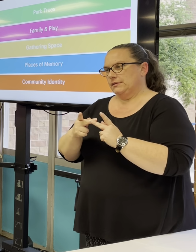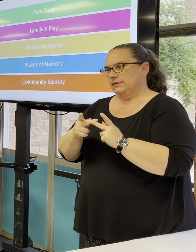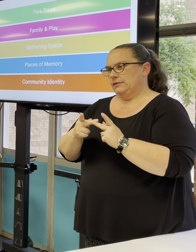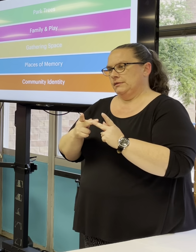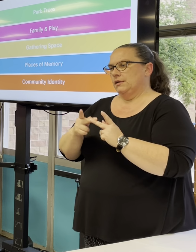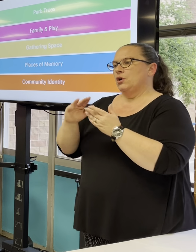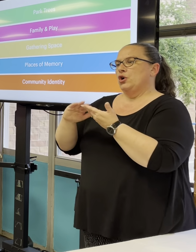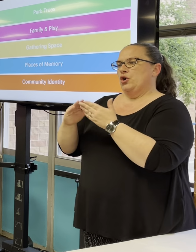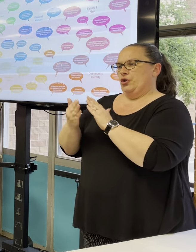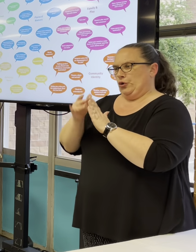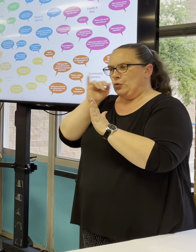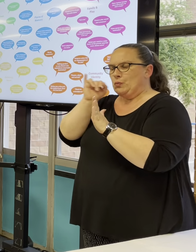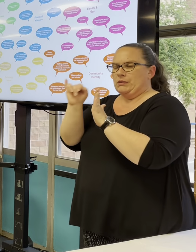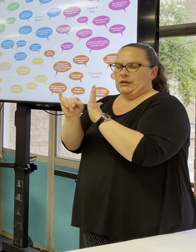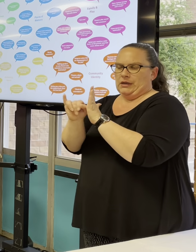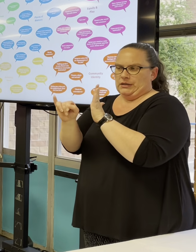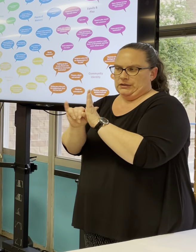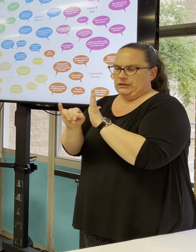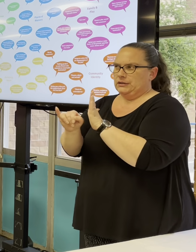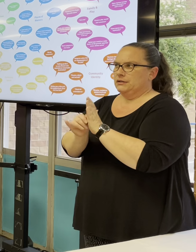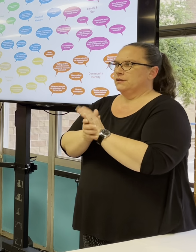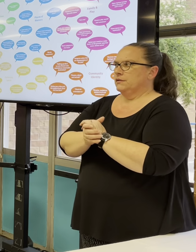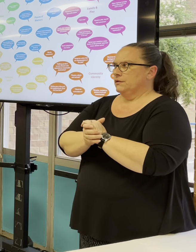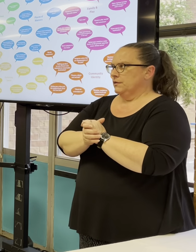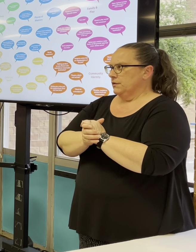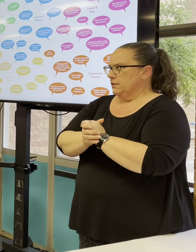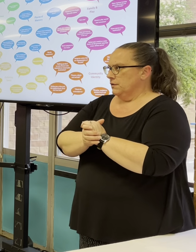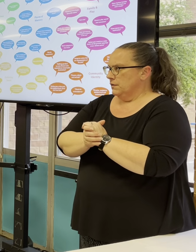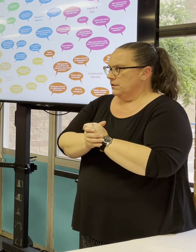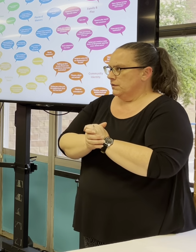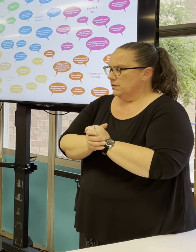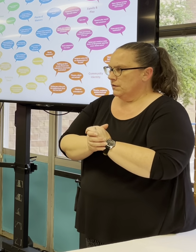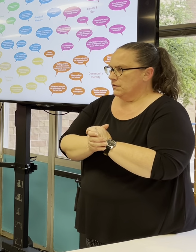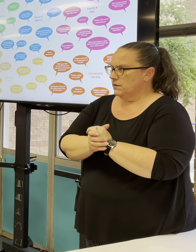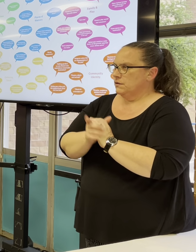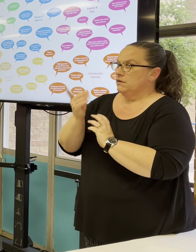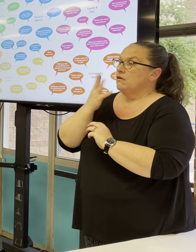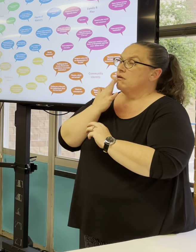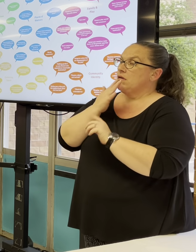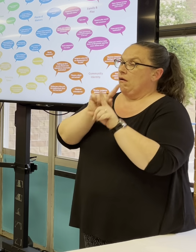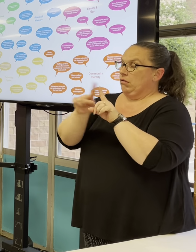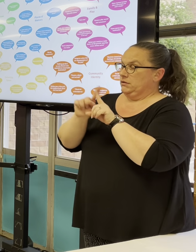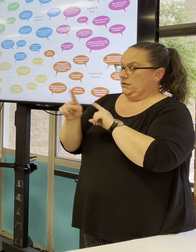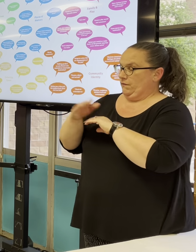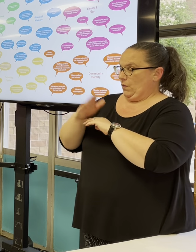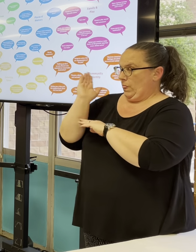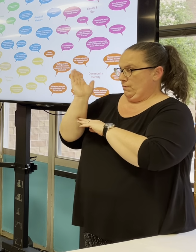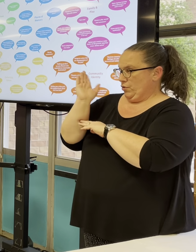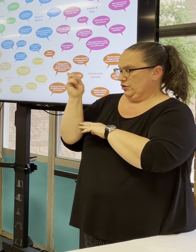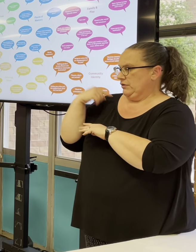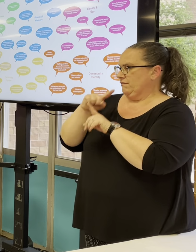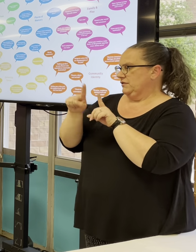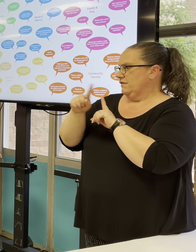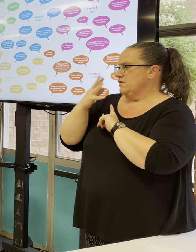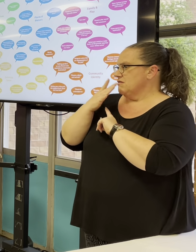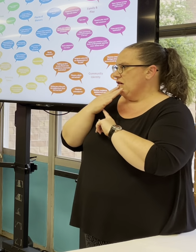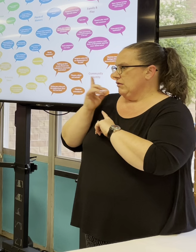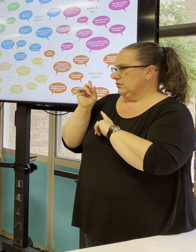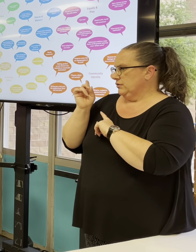the community identity. So you'll see these color coding throughout the presentation, and these